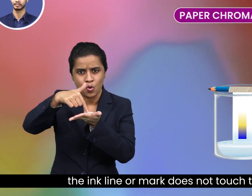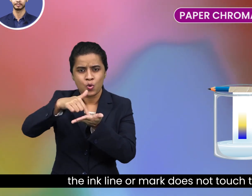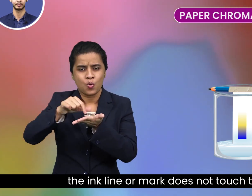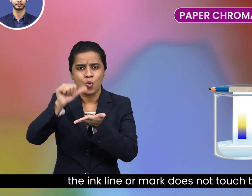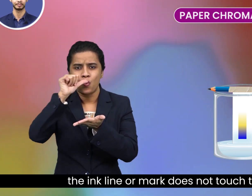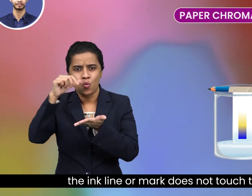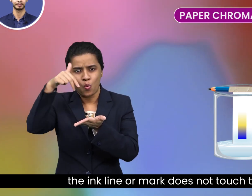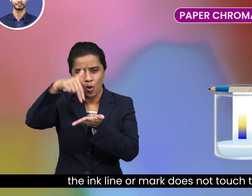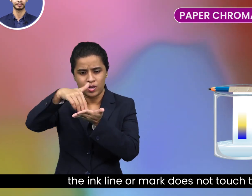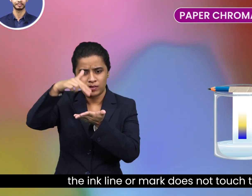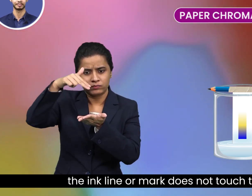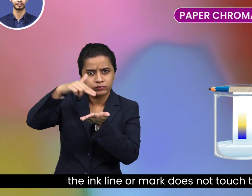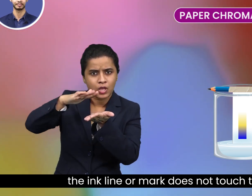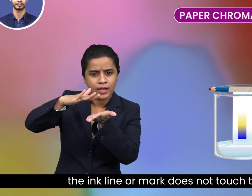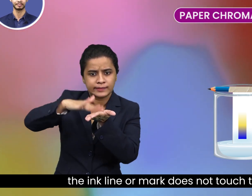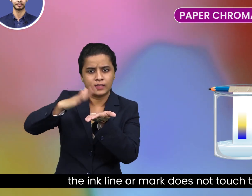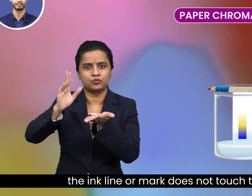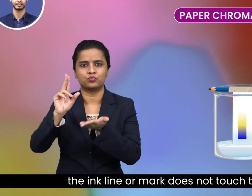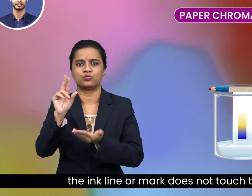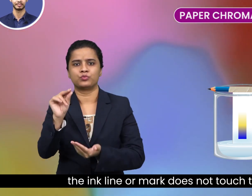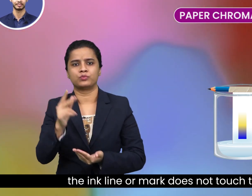water.